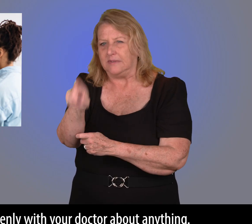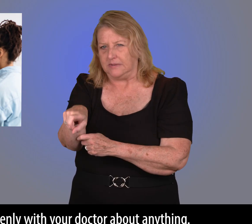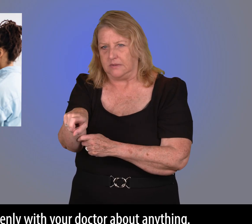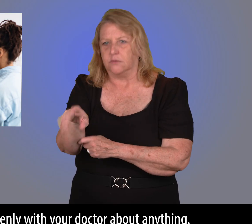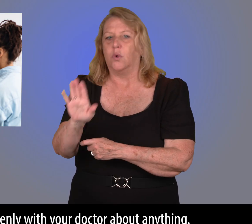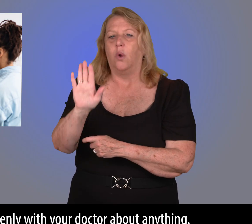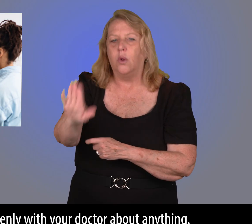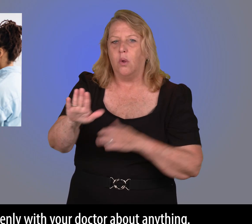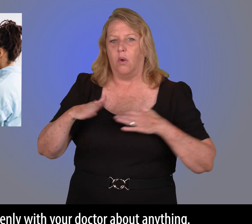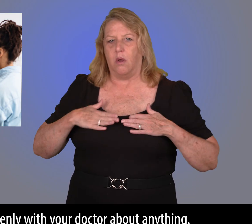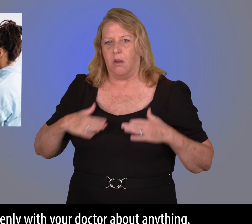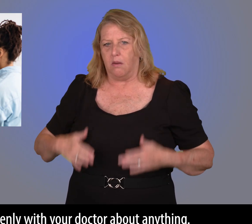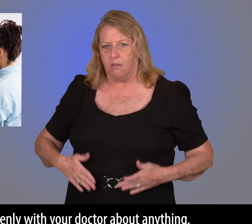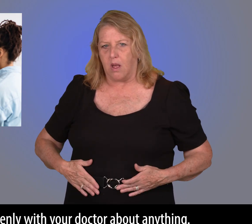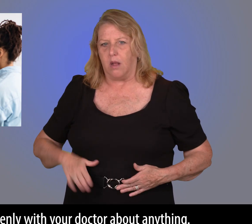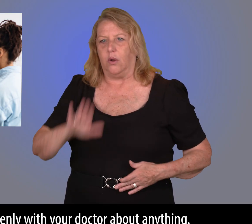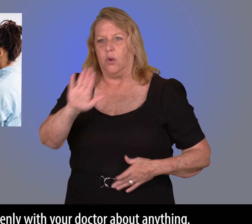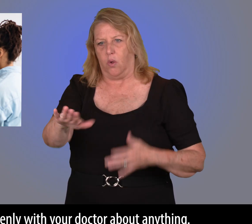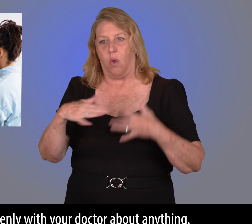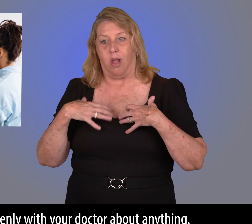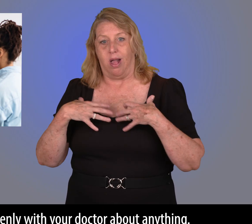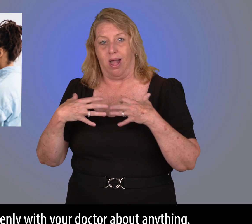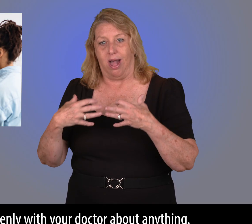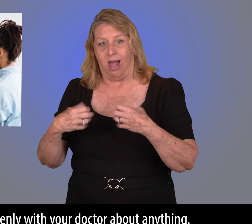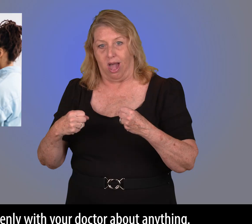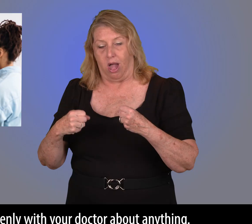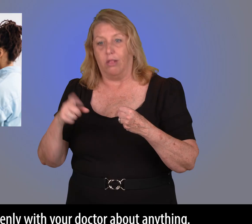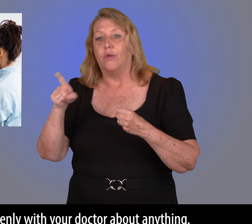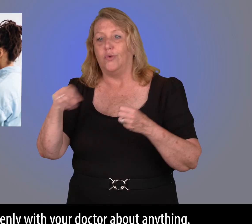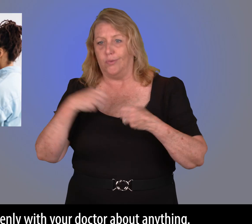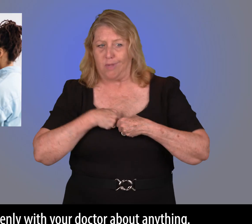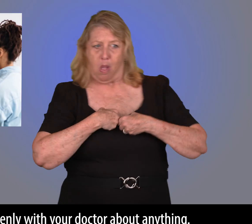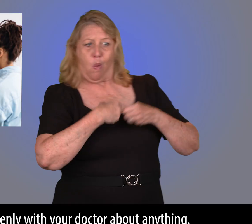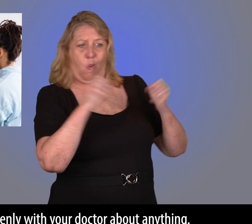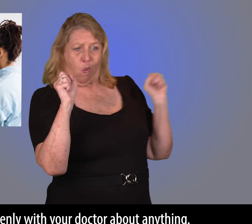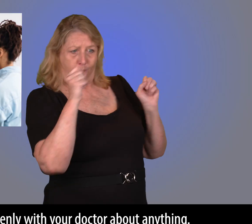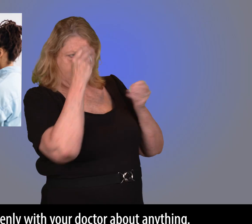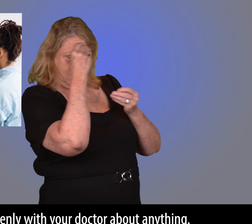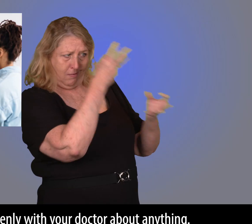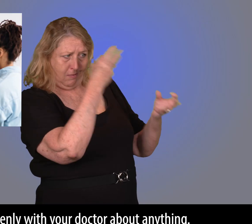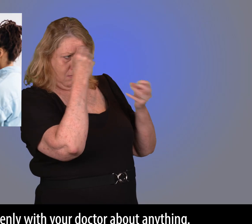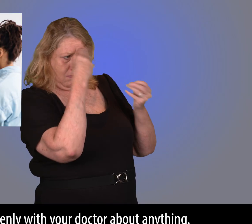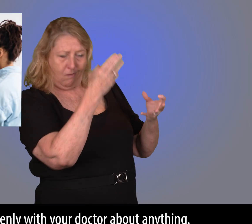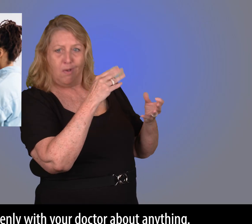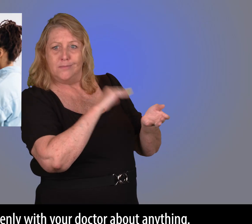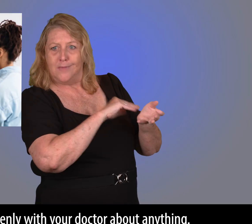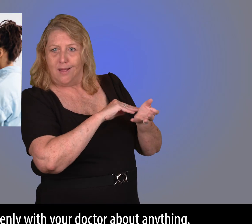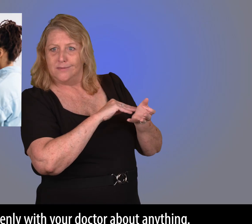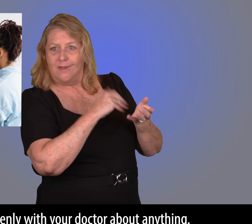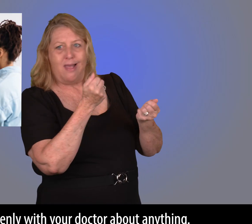You may speak openly to your doctor about anything.